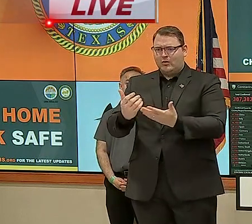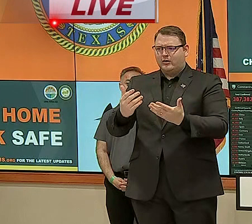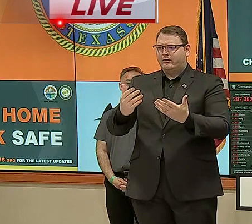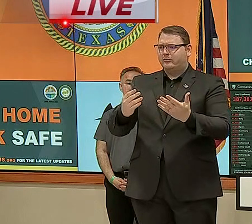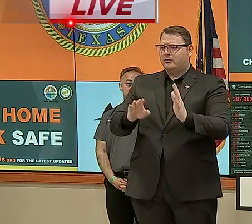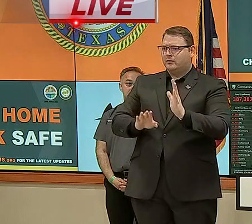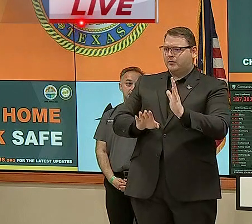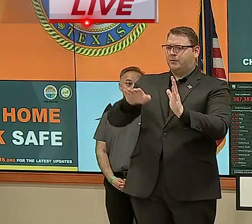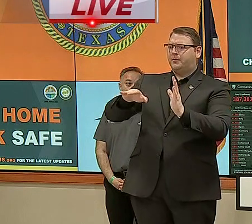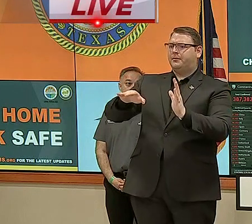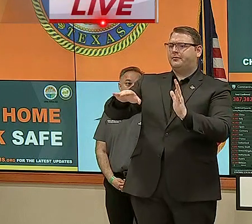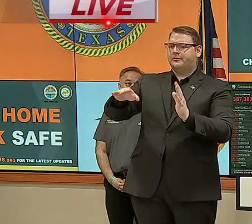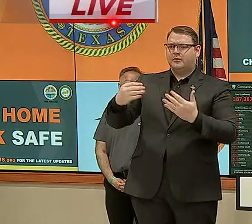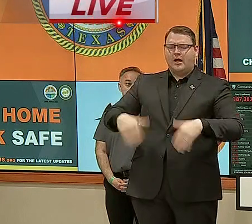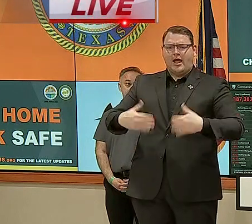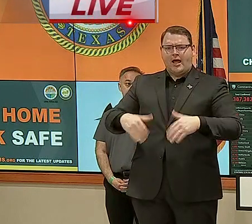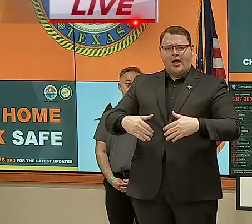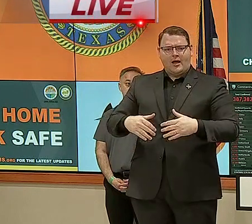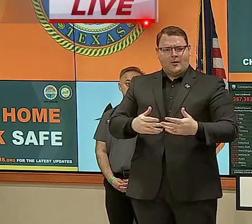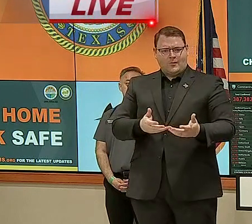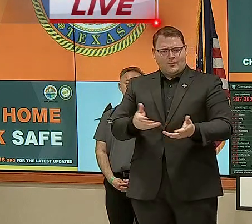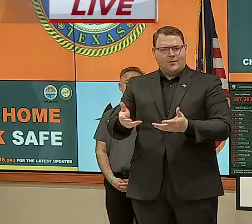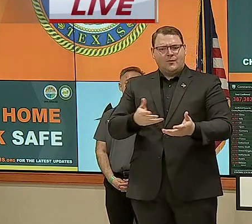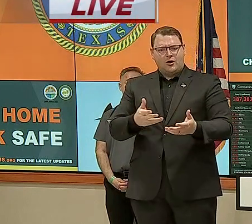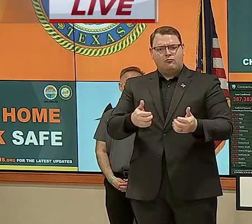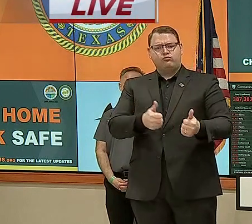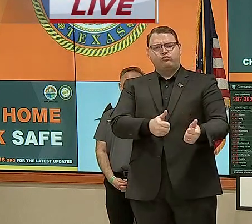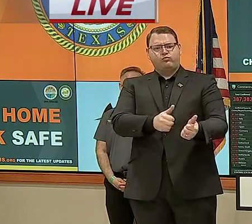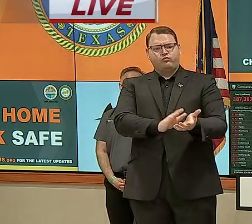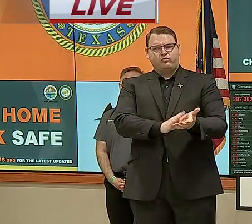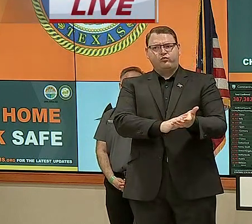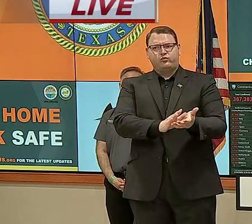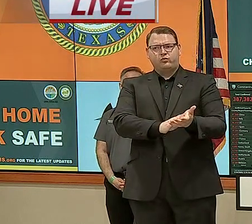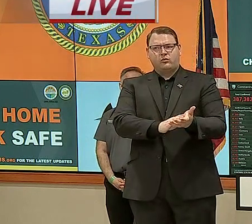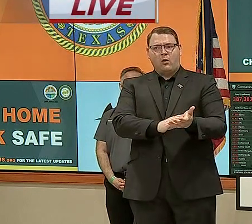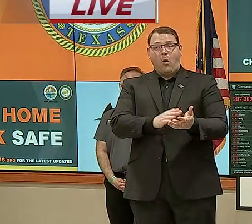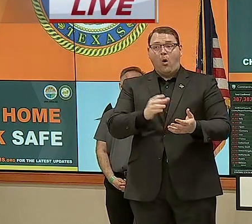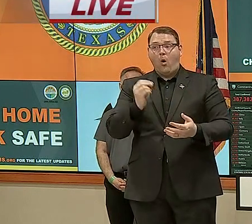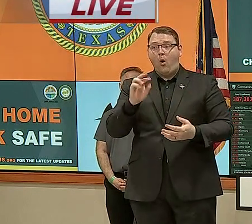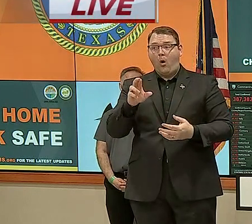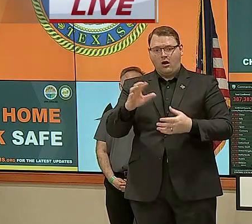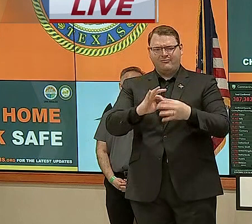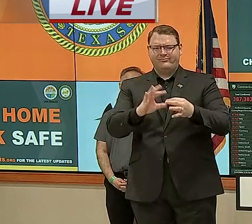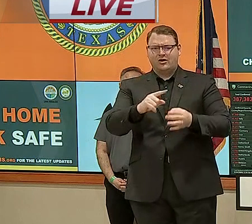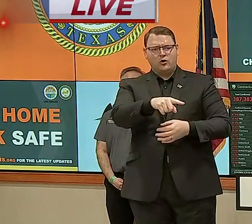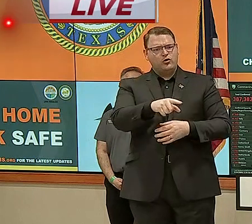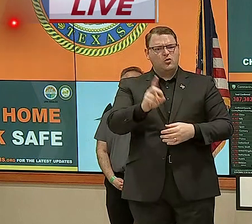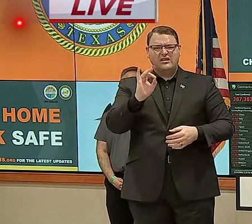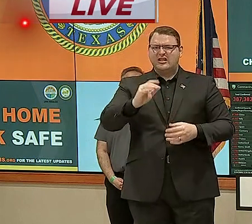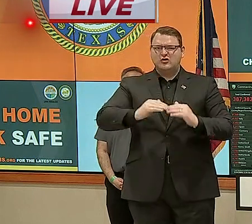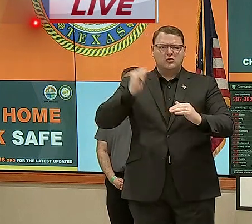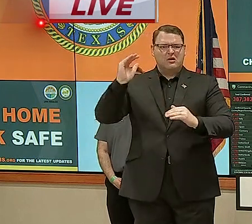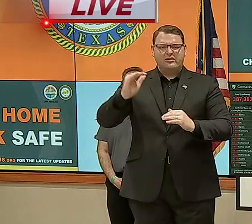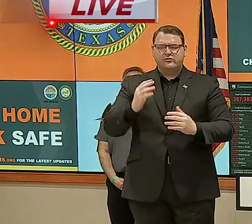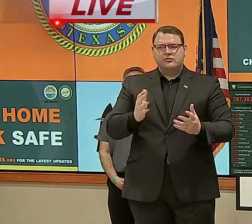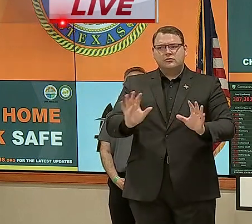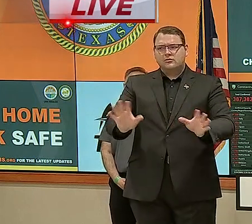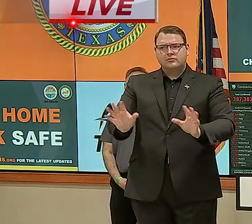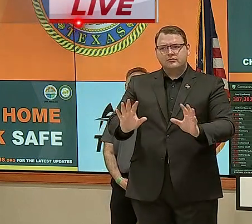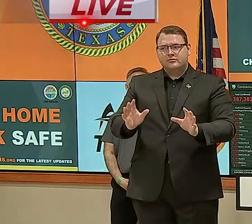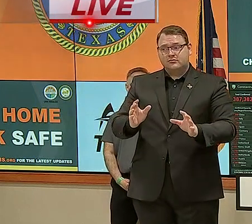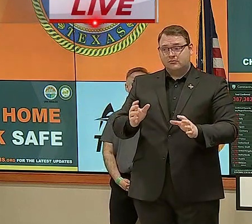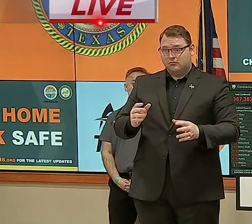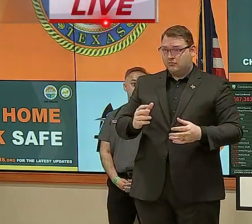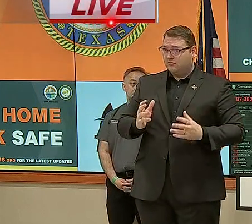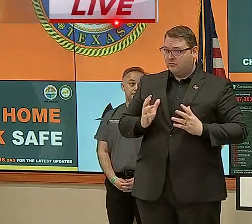that we did too much. I think we'll all fully accept that. We'll all fully accept that. But let me tell you